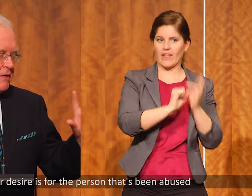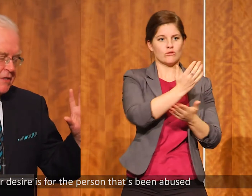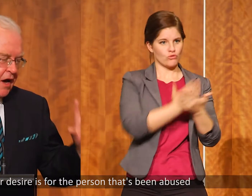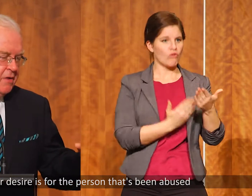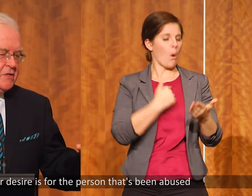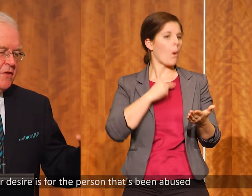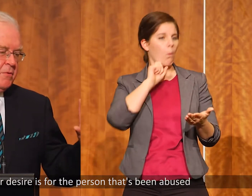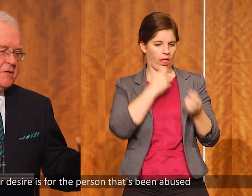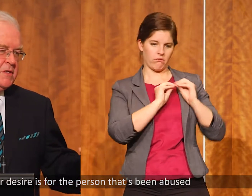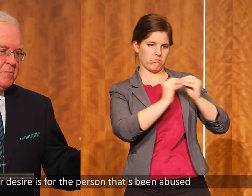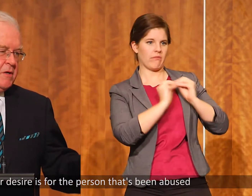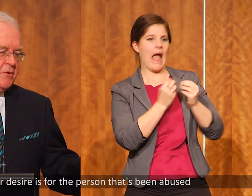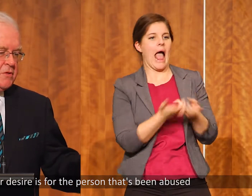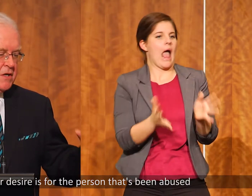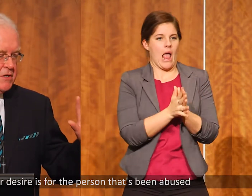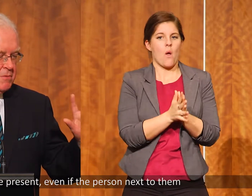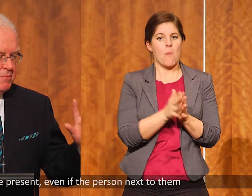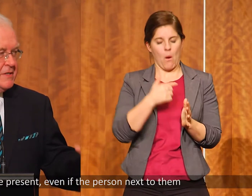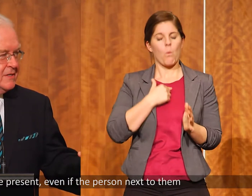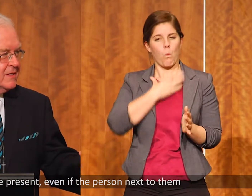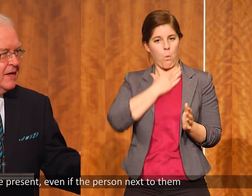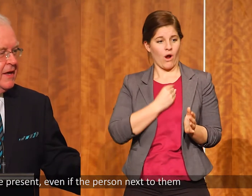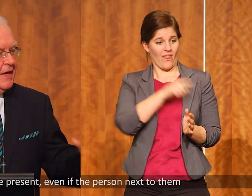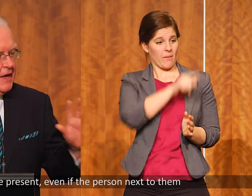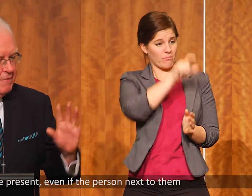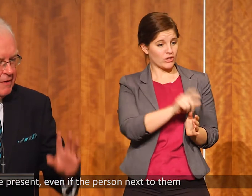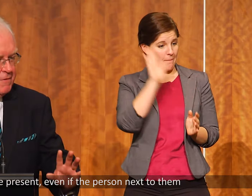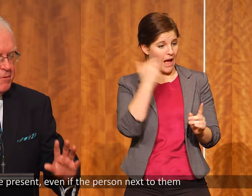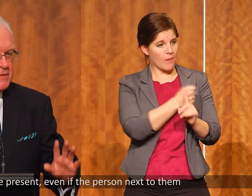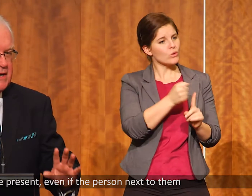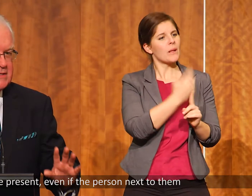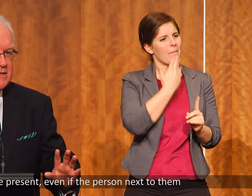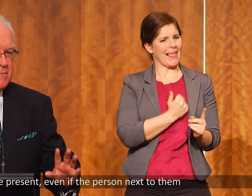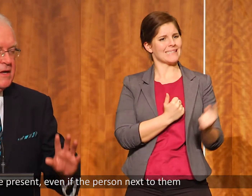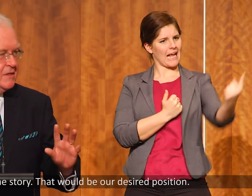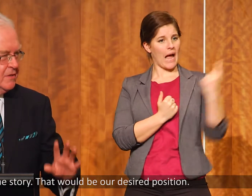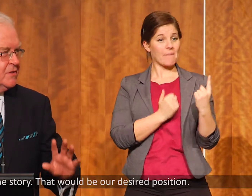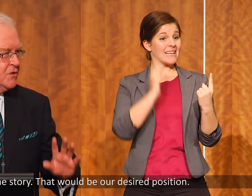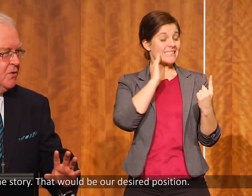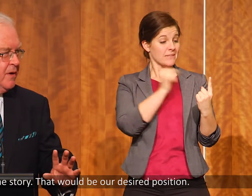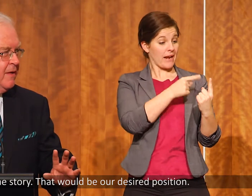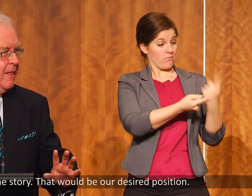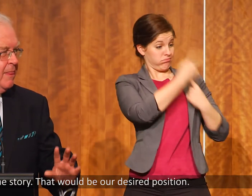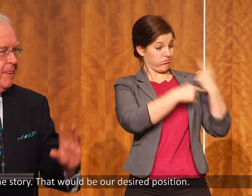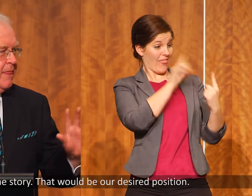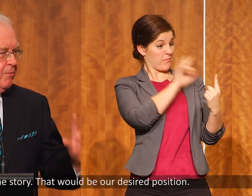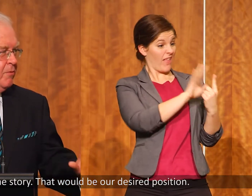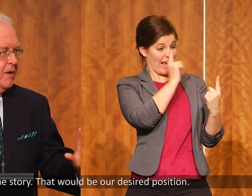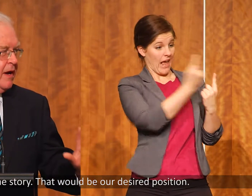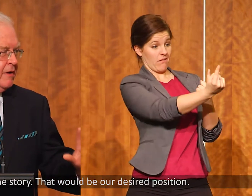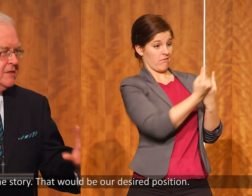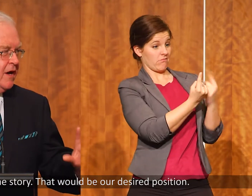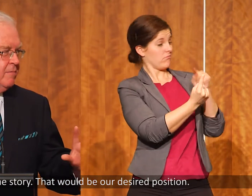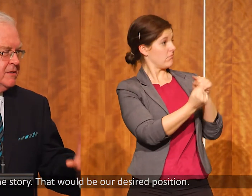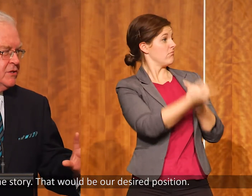But our desire is for the person that's been abused to be present, even if the person next to them tells the story. That would